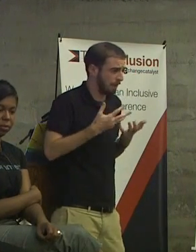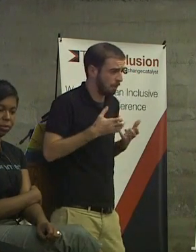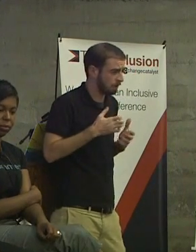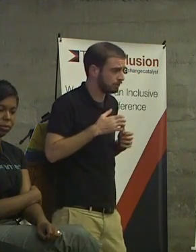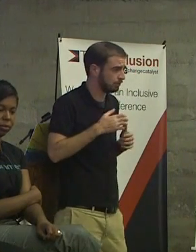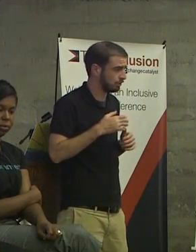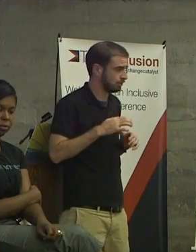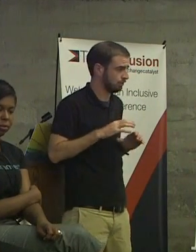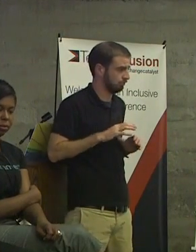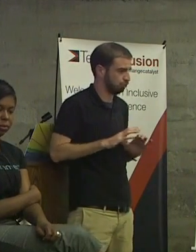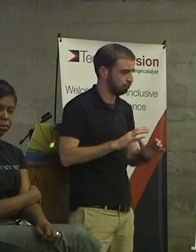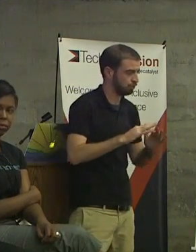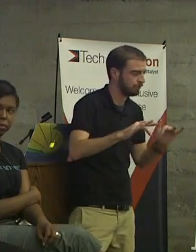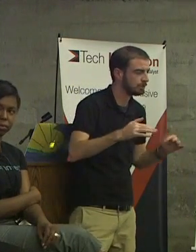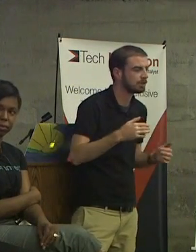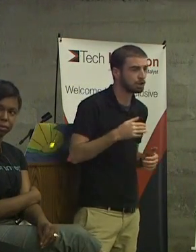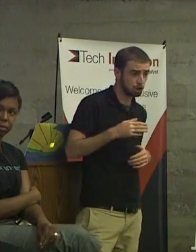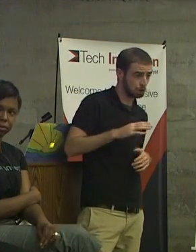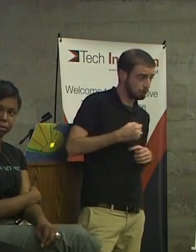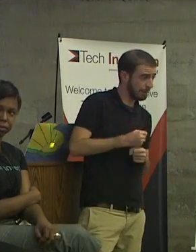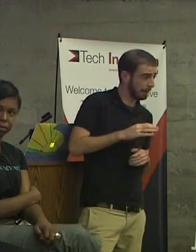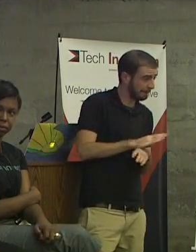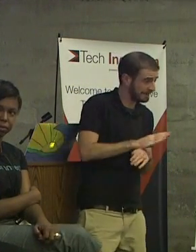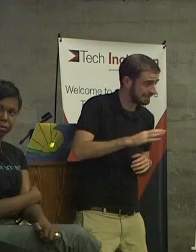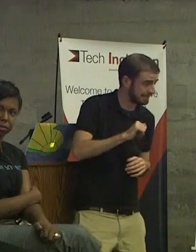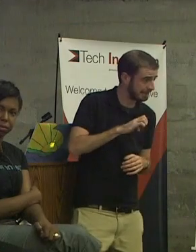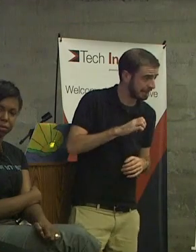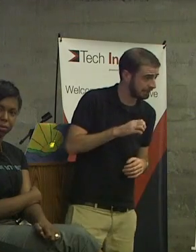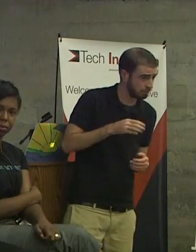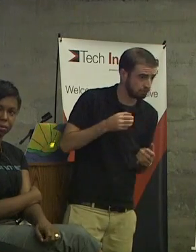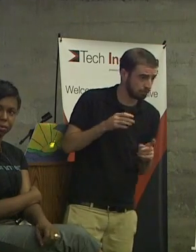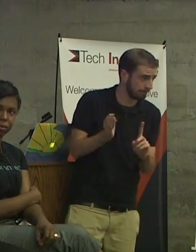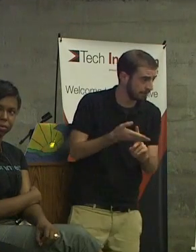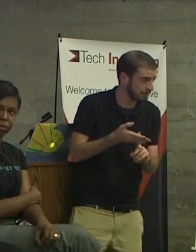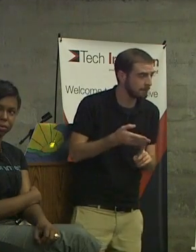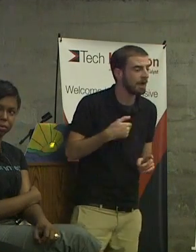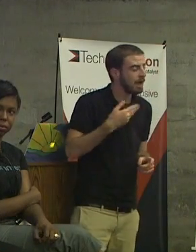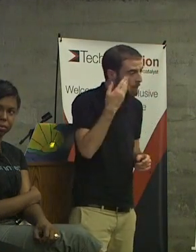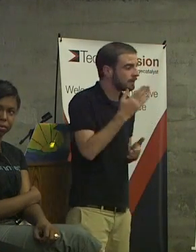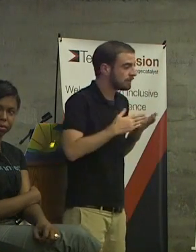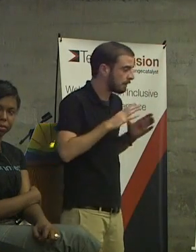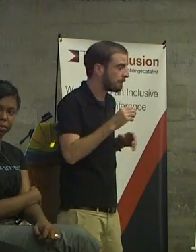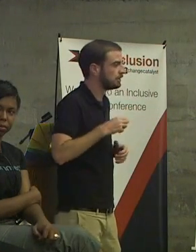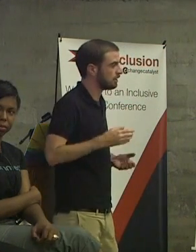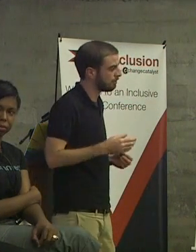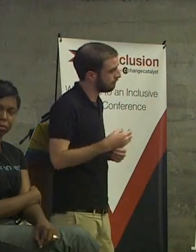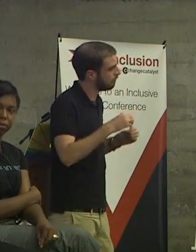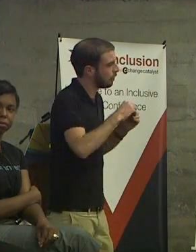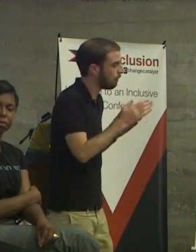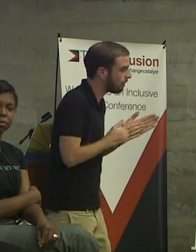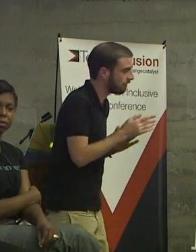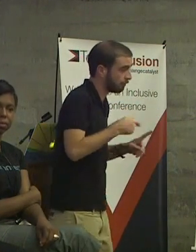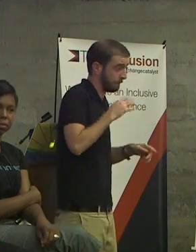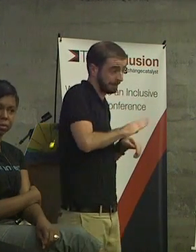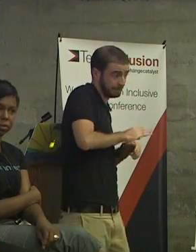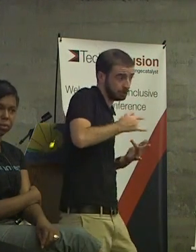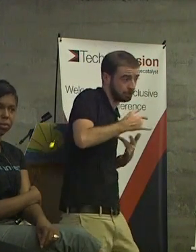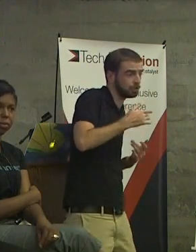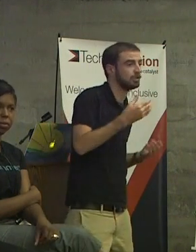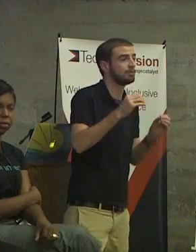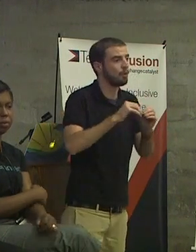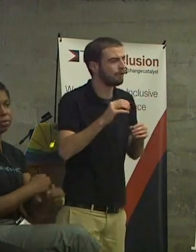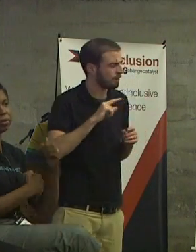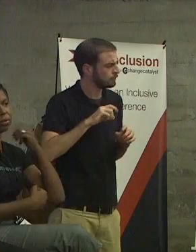diversity? I hear companies that are motivated by primarily business concerns. I know companies that are motivated by sort of social